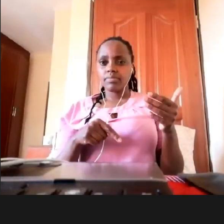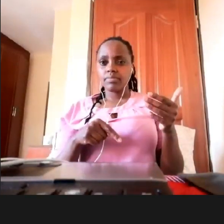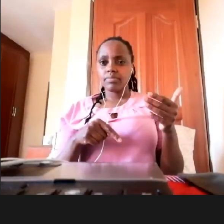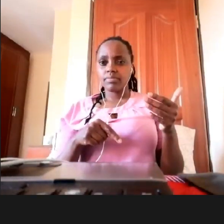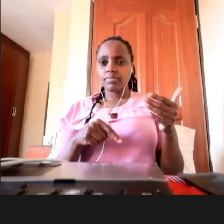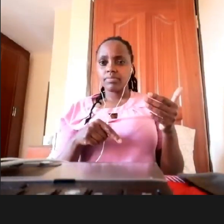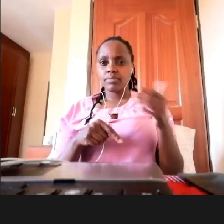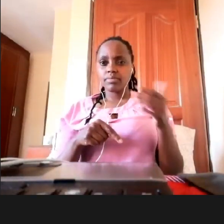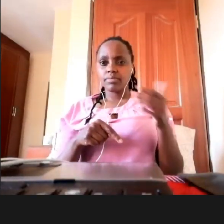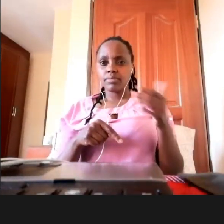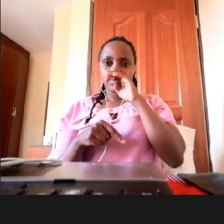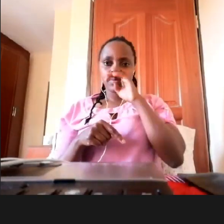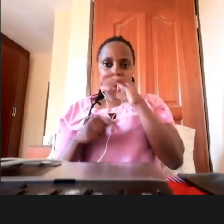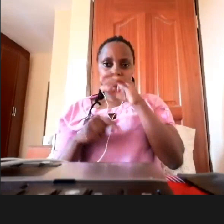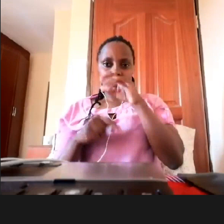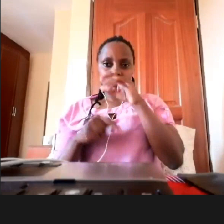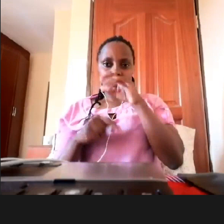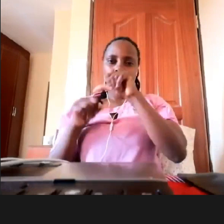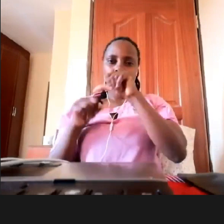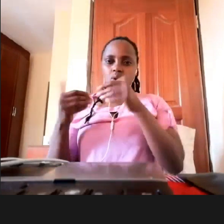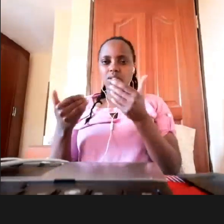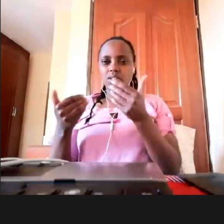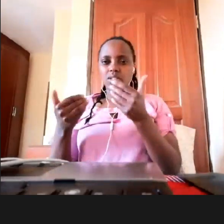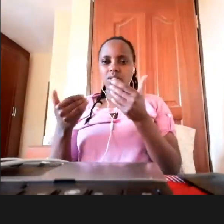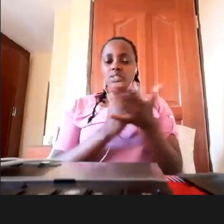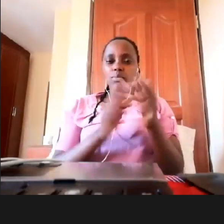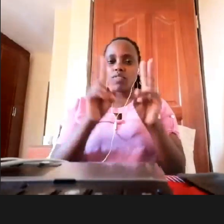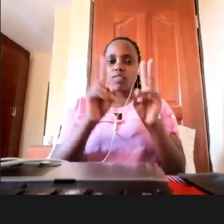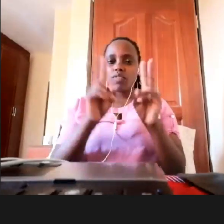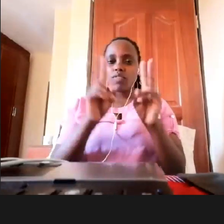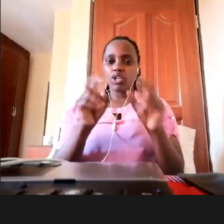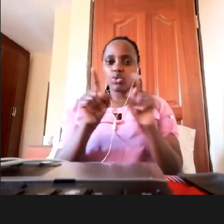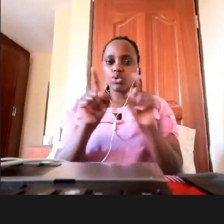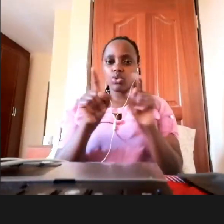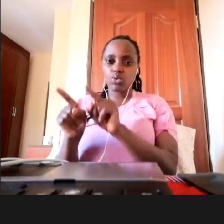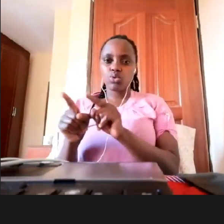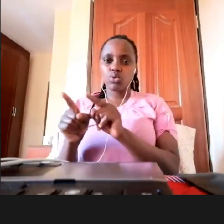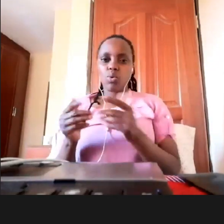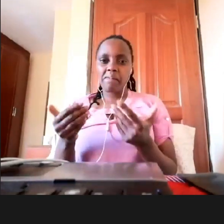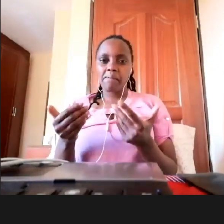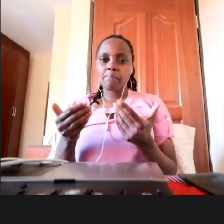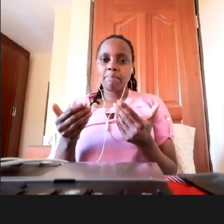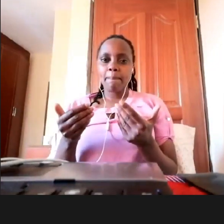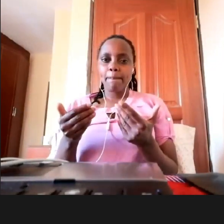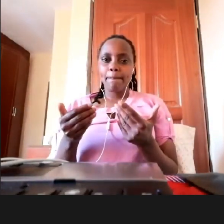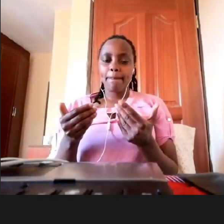it's just to raise some of the issues and, of course, to also